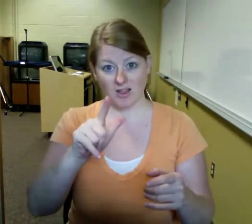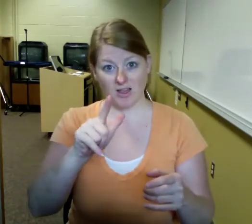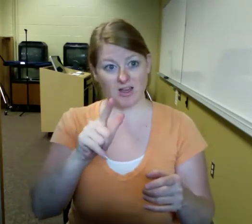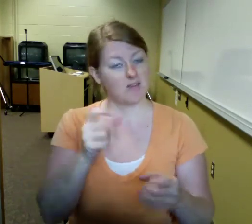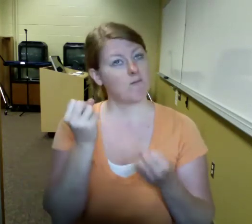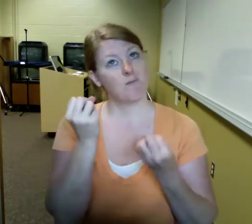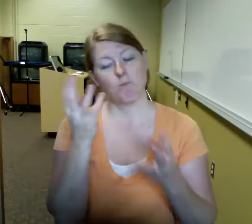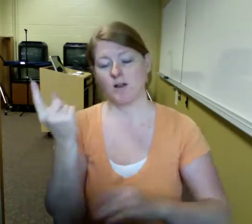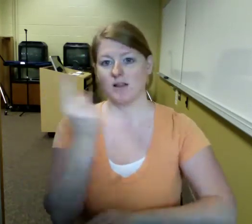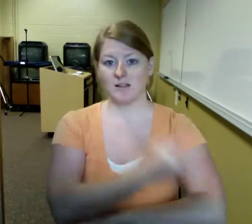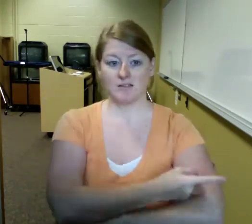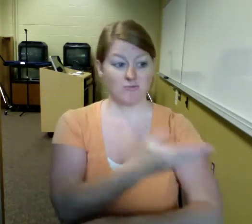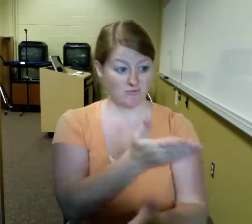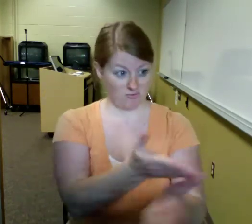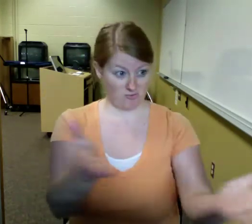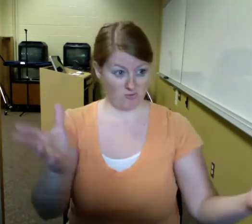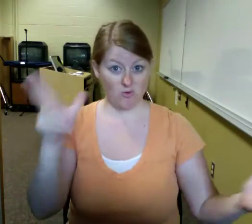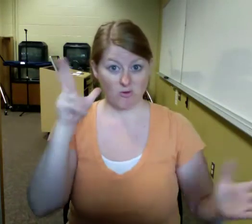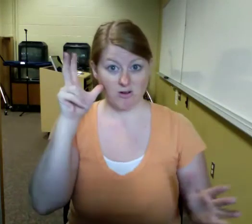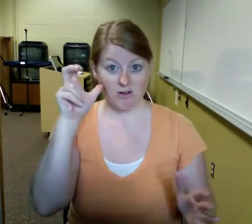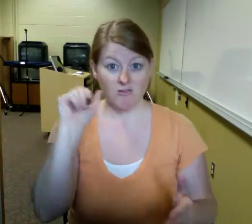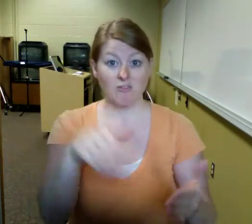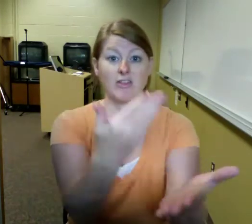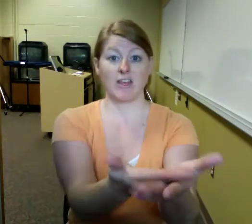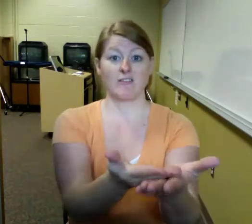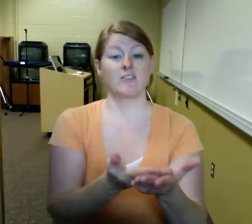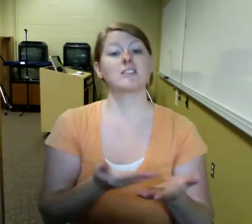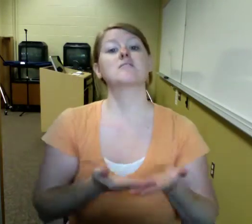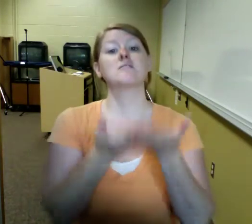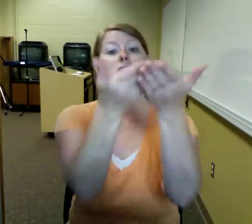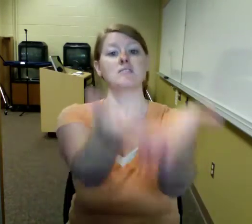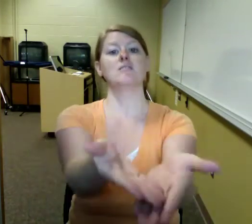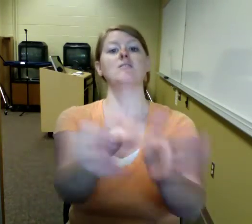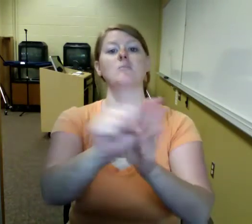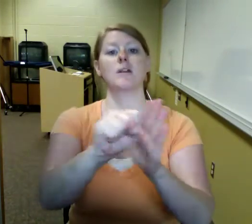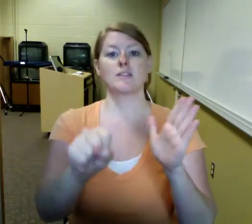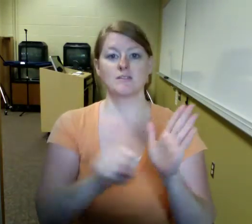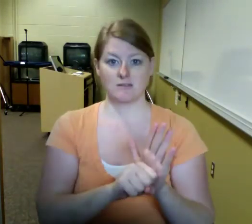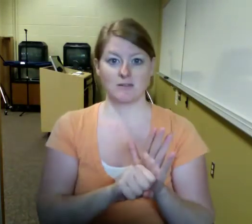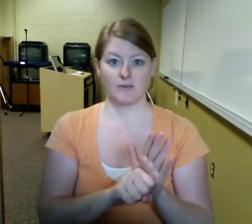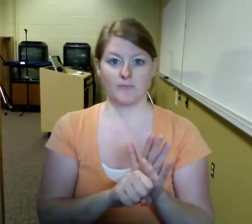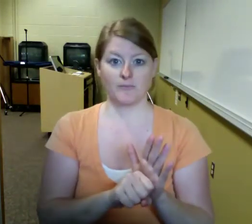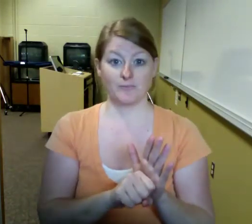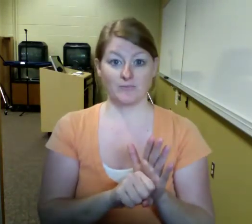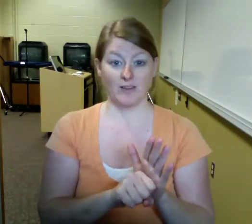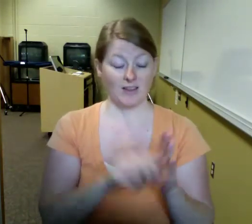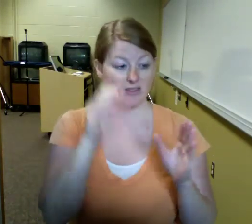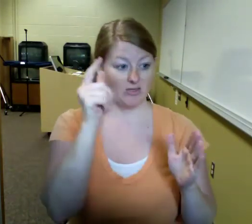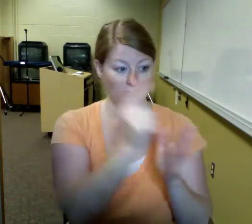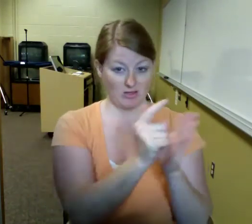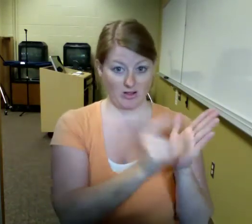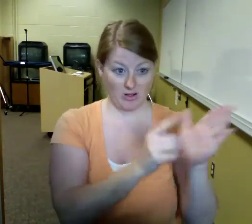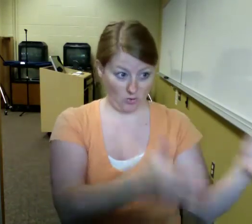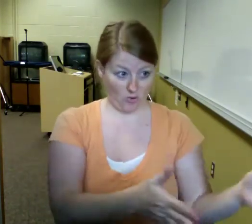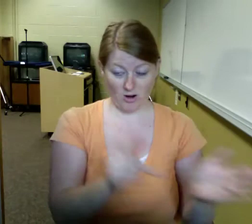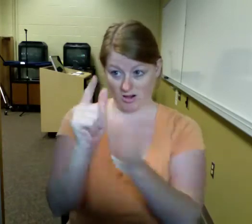all of the evidence presented by the state and by the attorneys for the two defendants. My job in instructing the